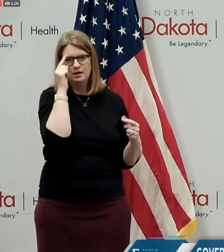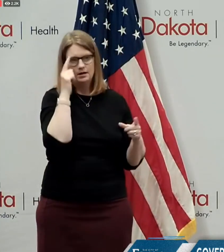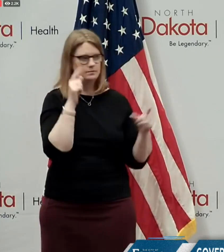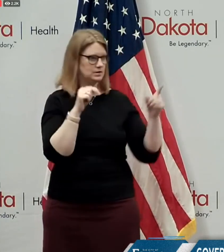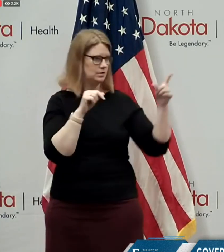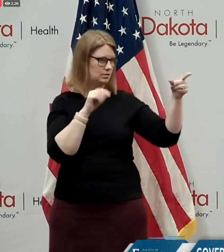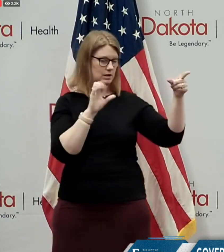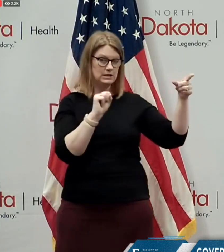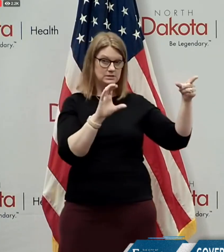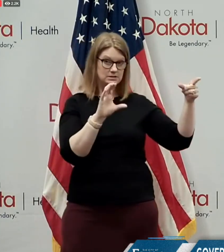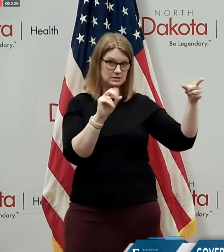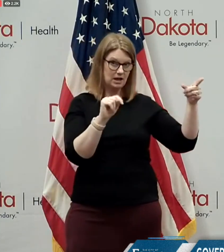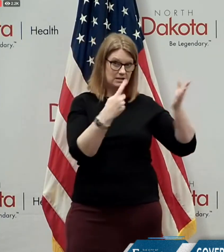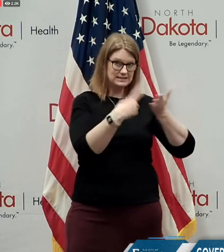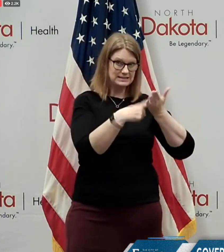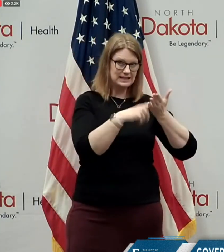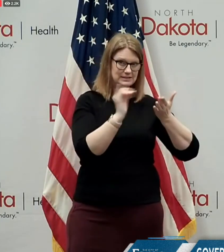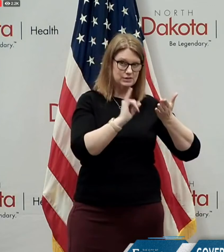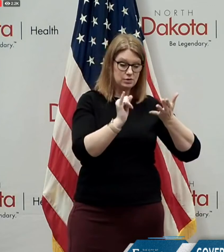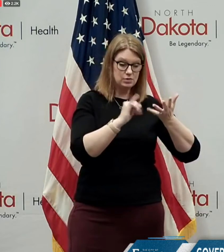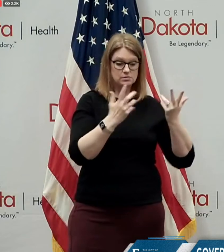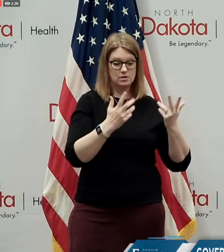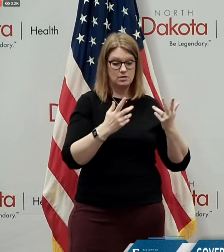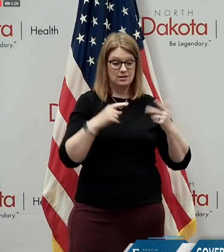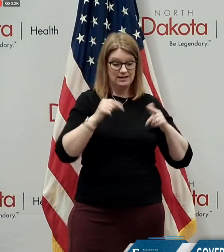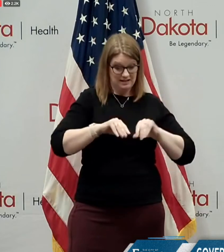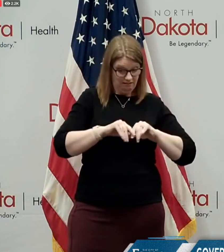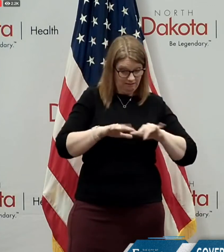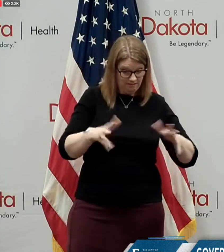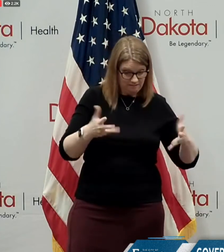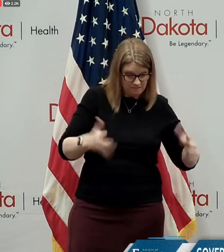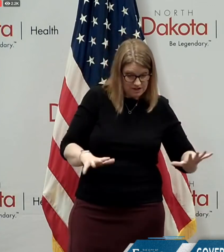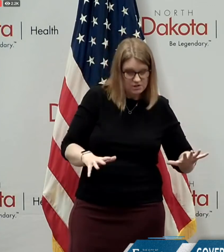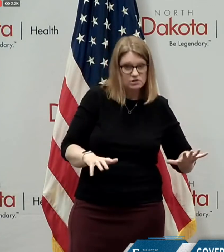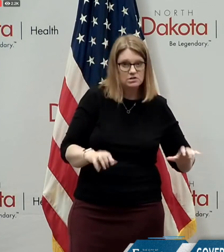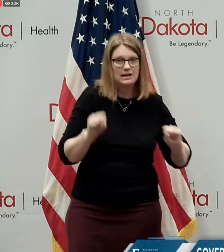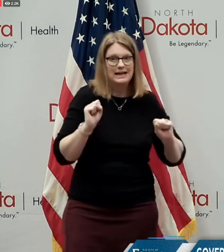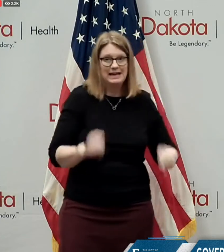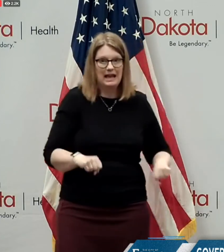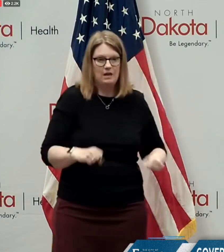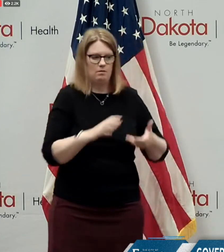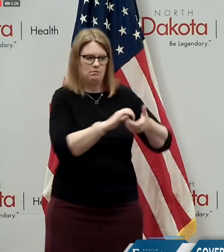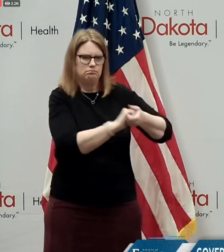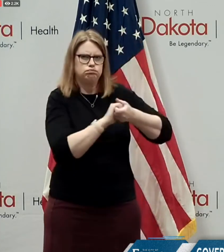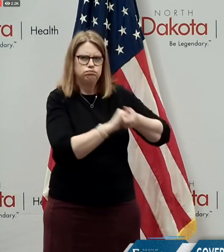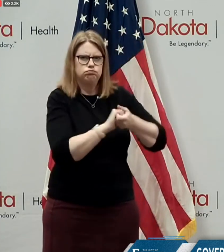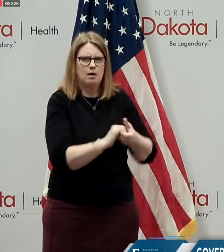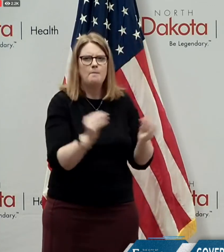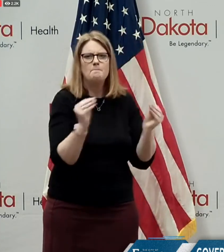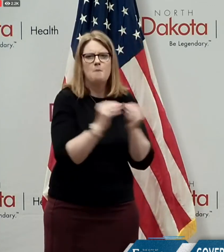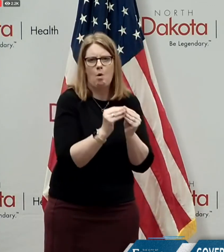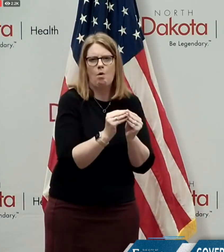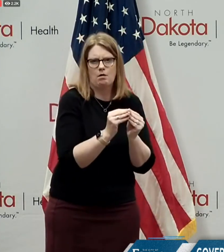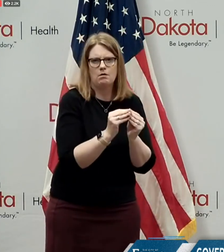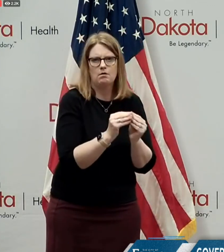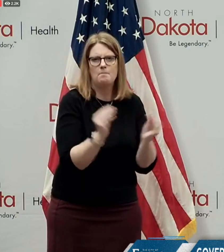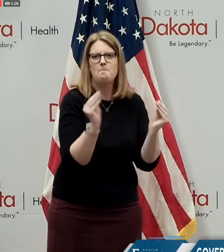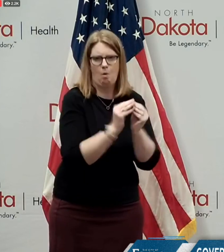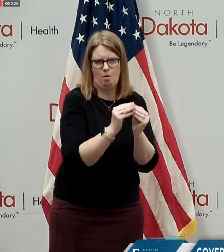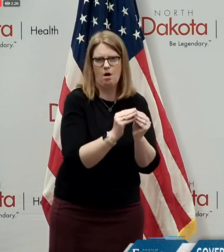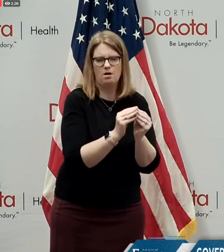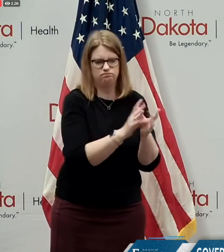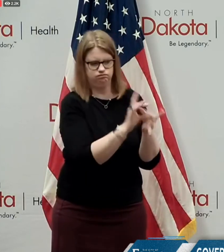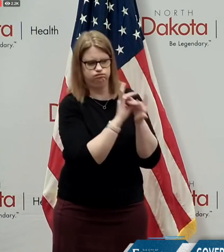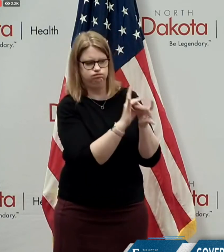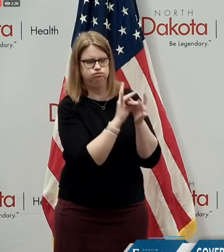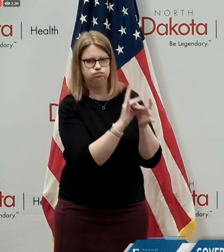terms of coming out of this, can we build a stronger, better, tighter connection? Absolutely. And I know that he's got an